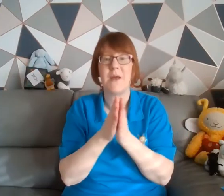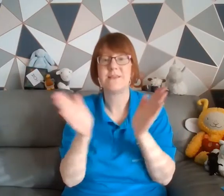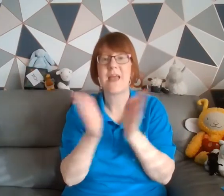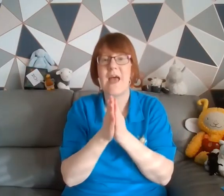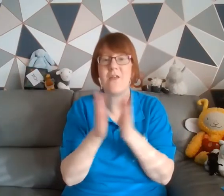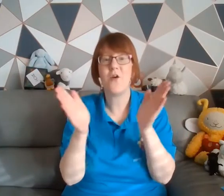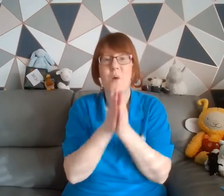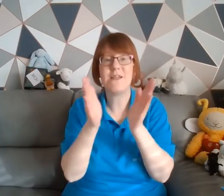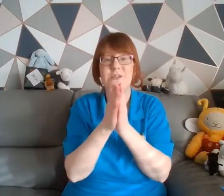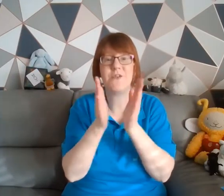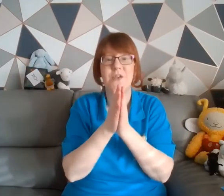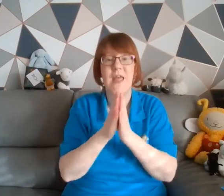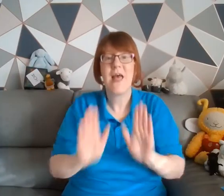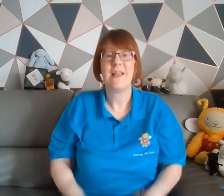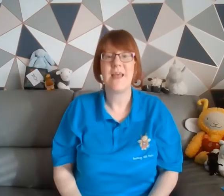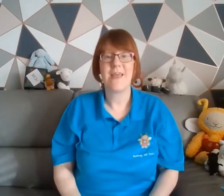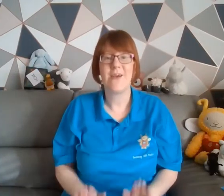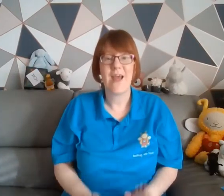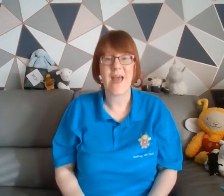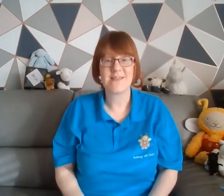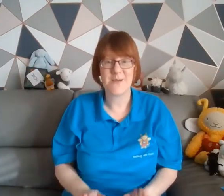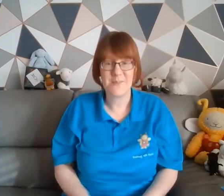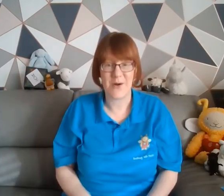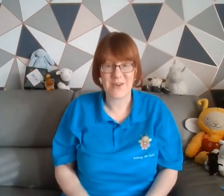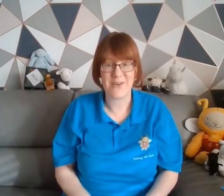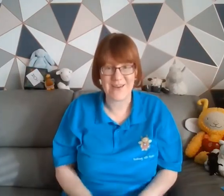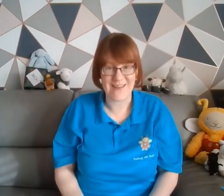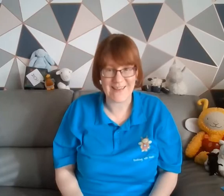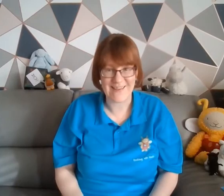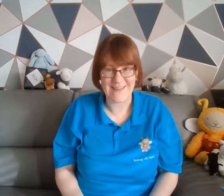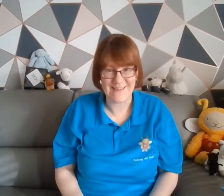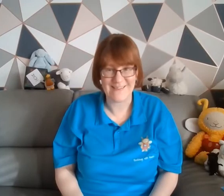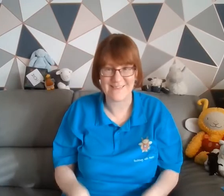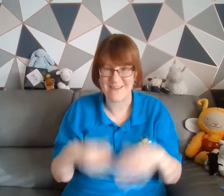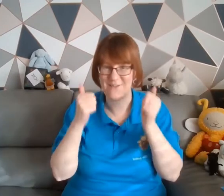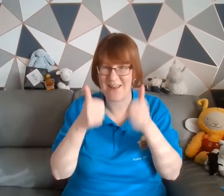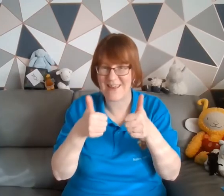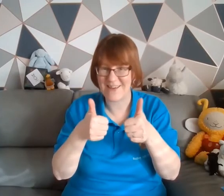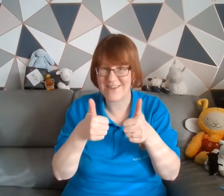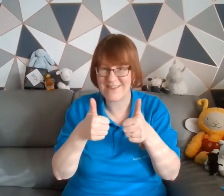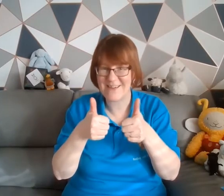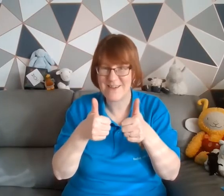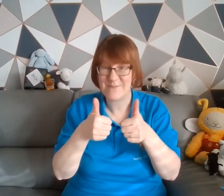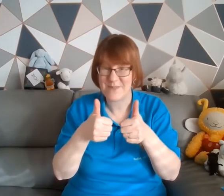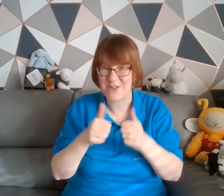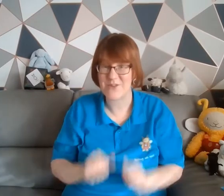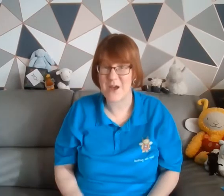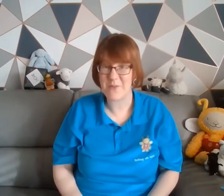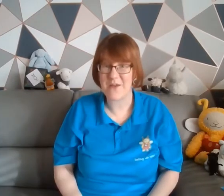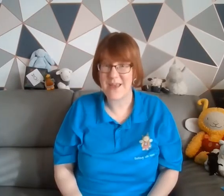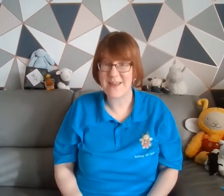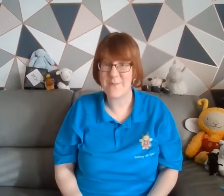hands together, one, two, three. Lay your hands up on your knees. Very good. Did you do that without getting in a